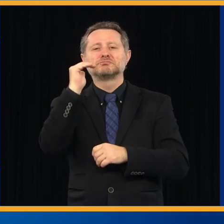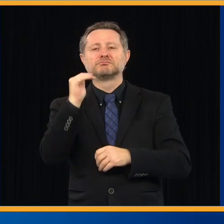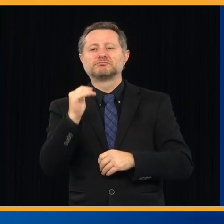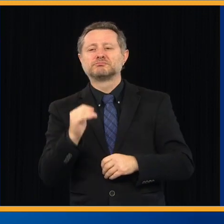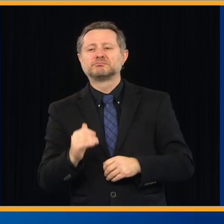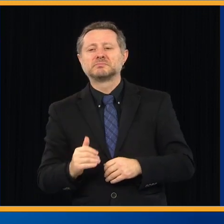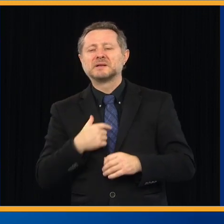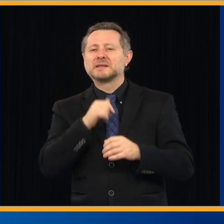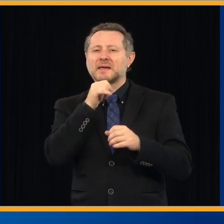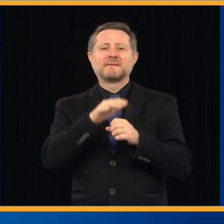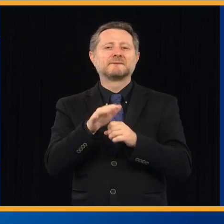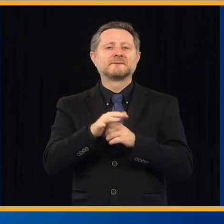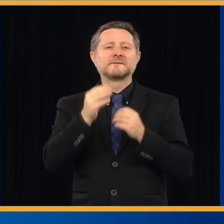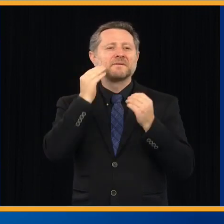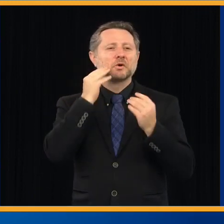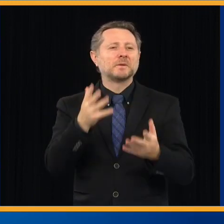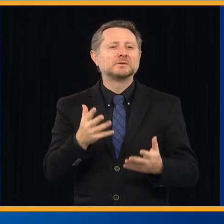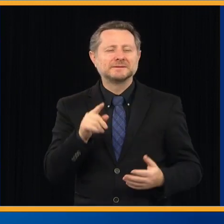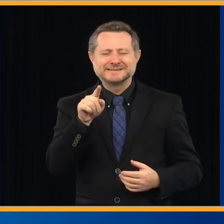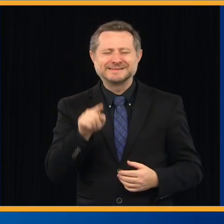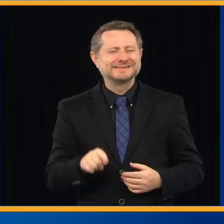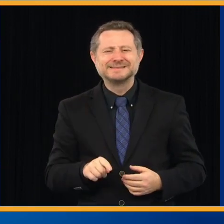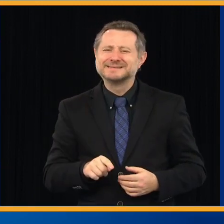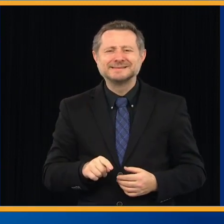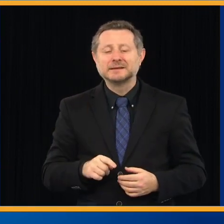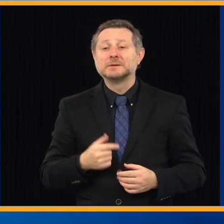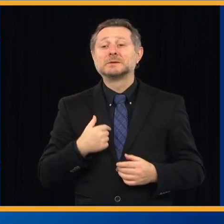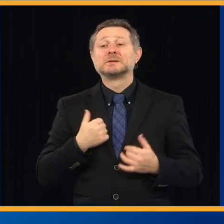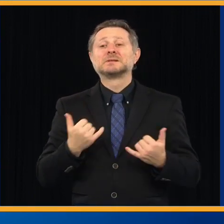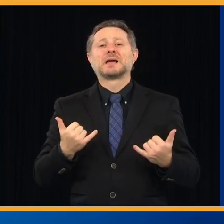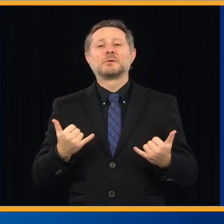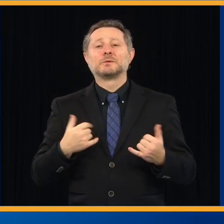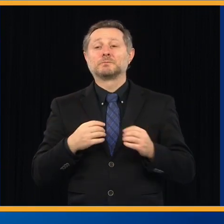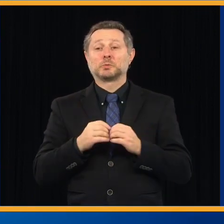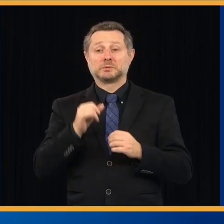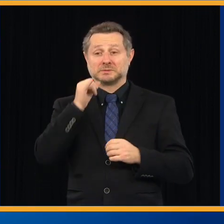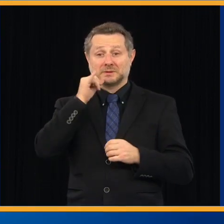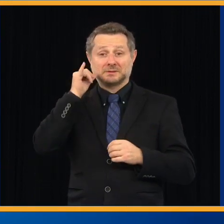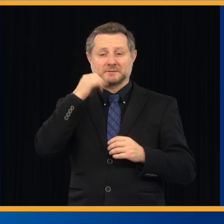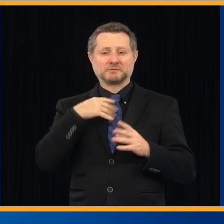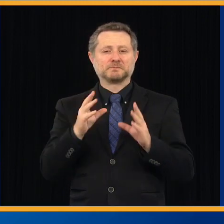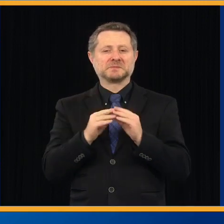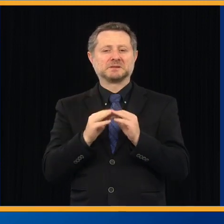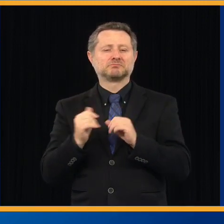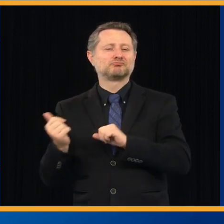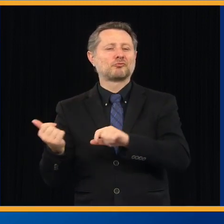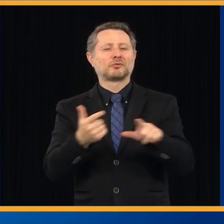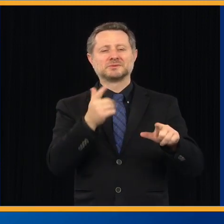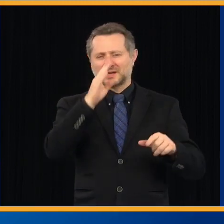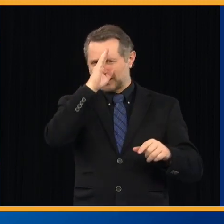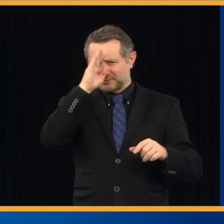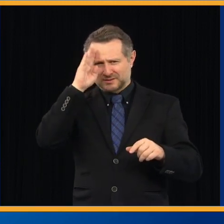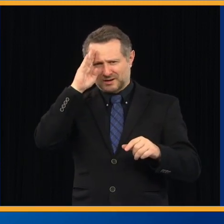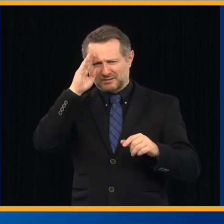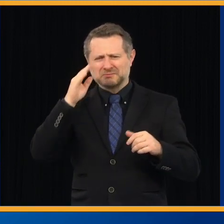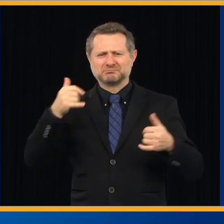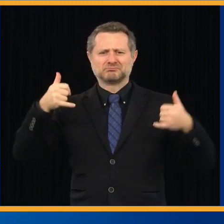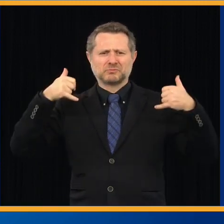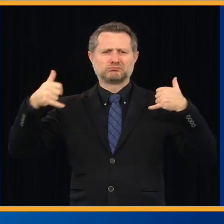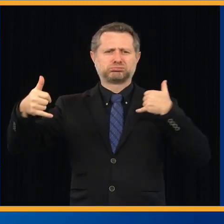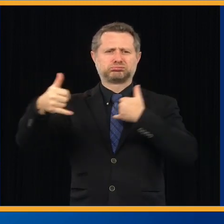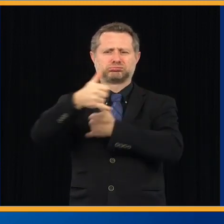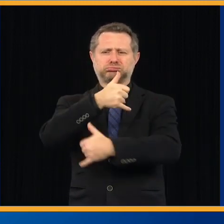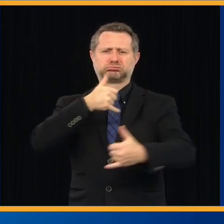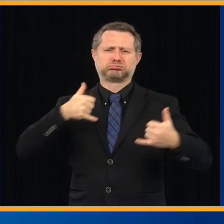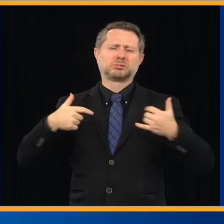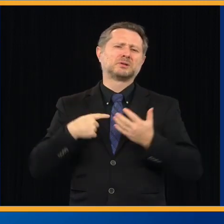But where we asked the hospitals yesterday, we have all the hospitals on a conference call, And I spoke